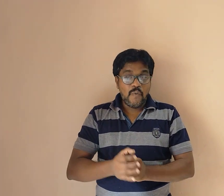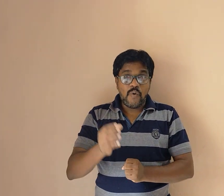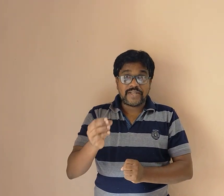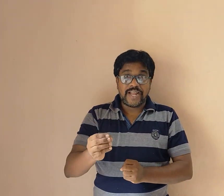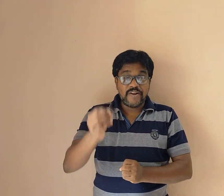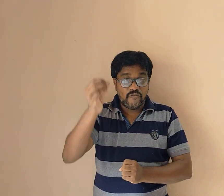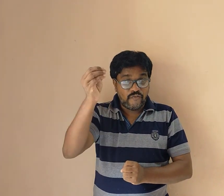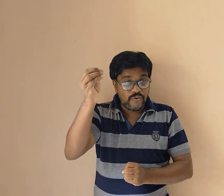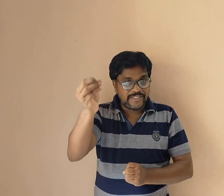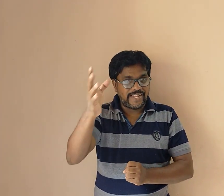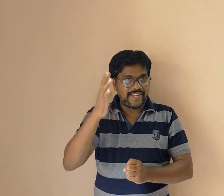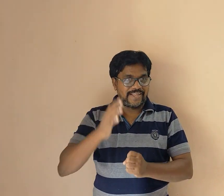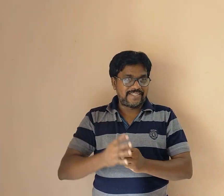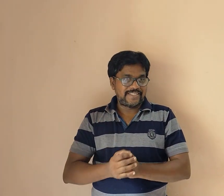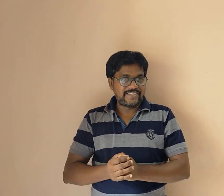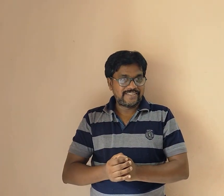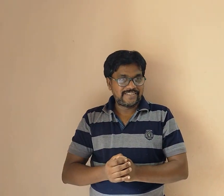what kind of food they ate,